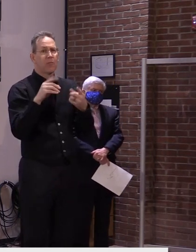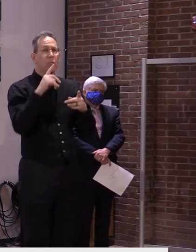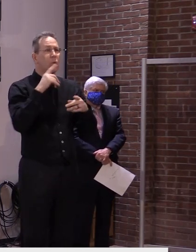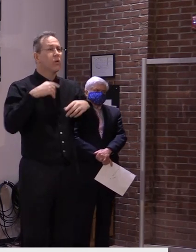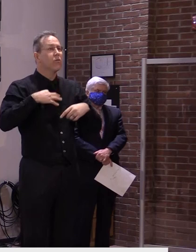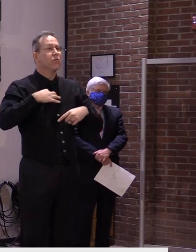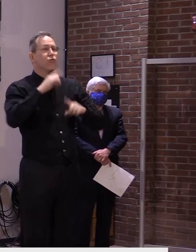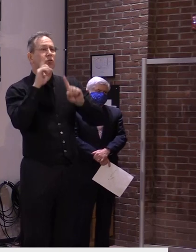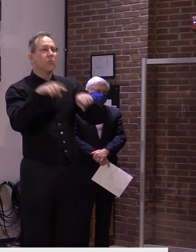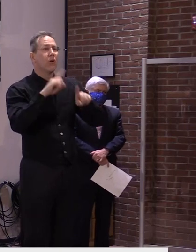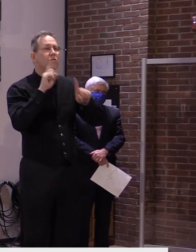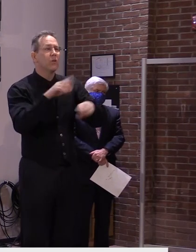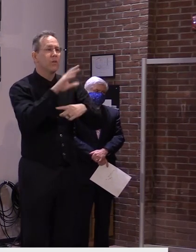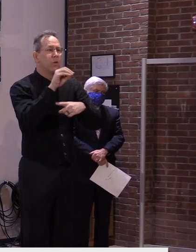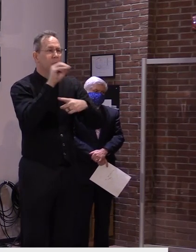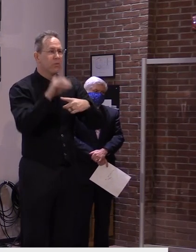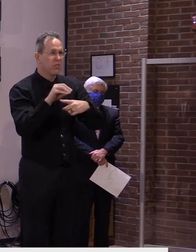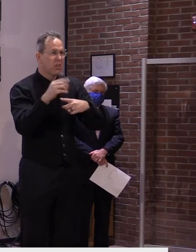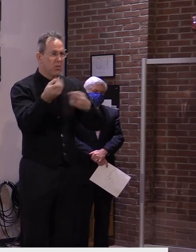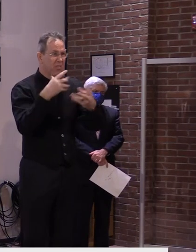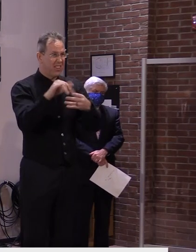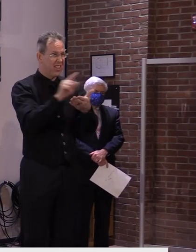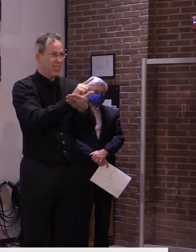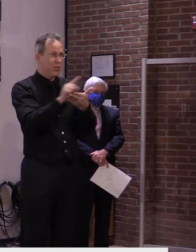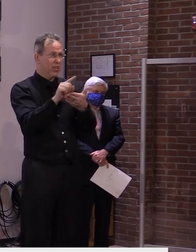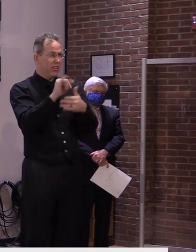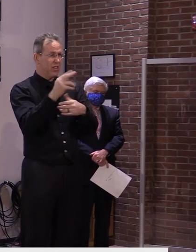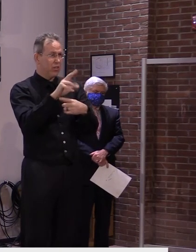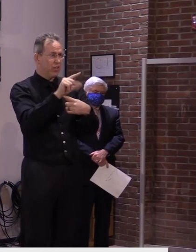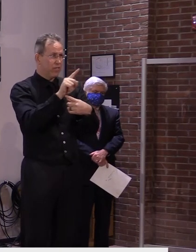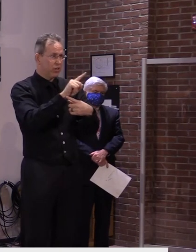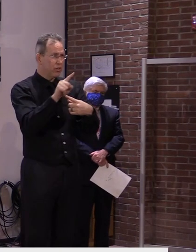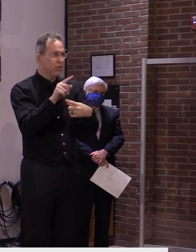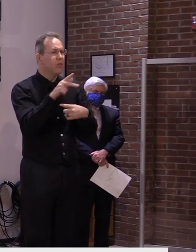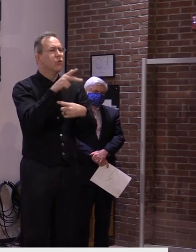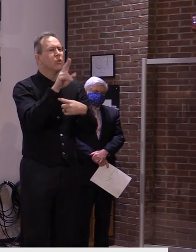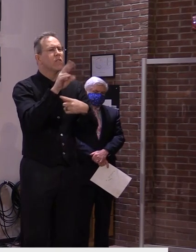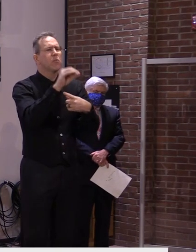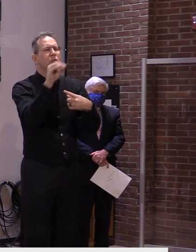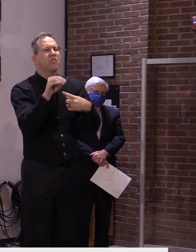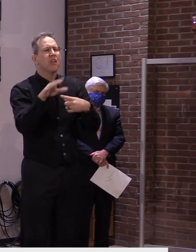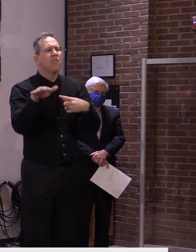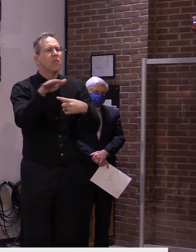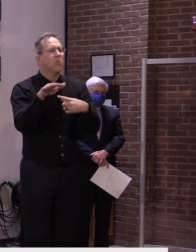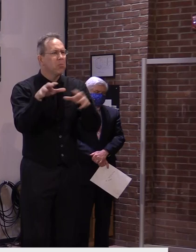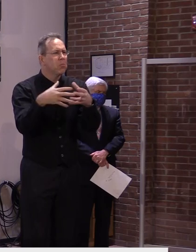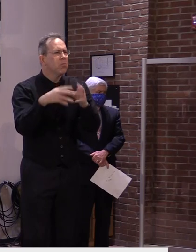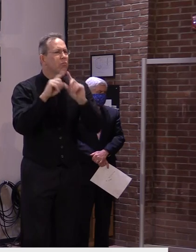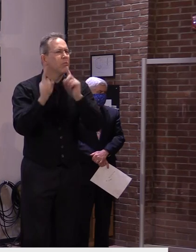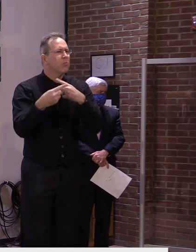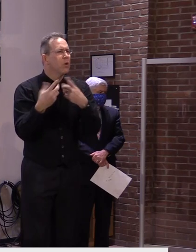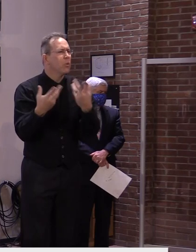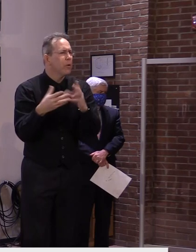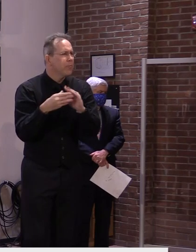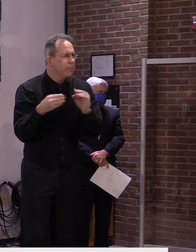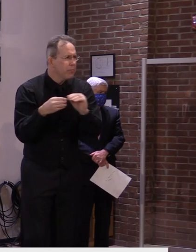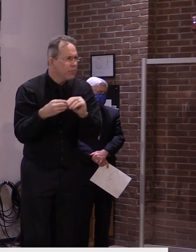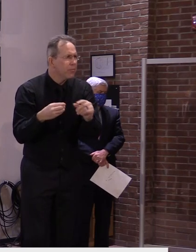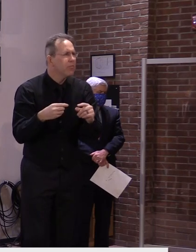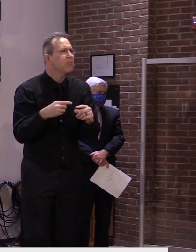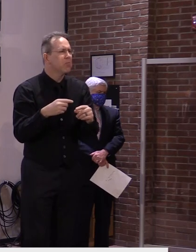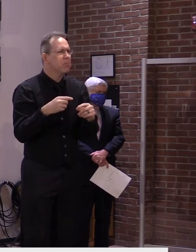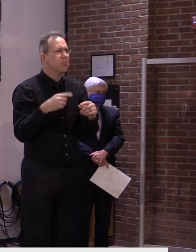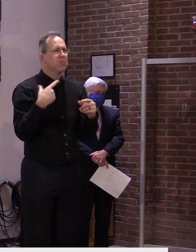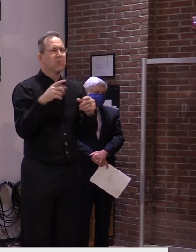week of the 31st, the participation rate was 27%, about 1,600 tests. Testing did identify